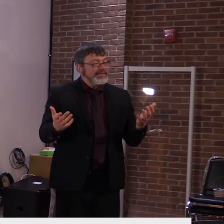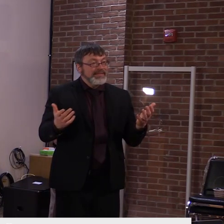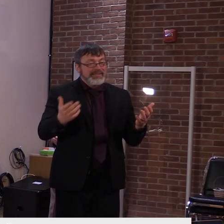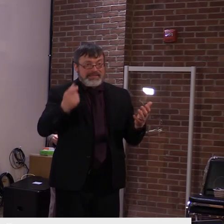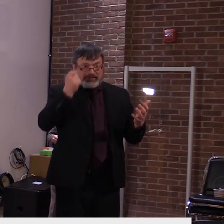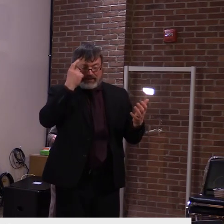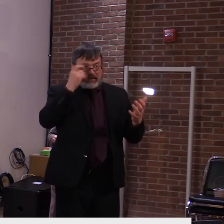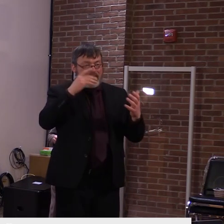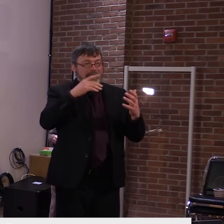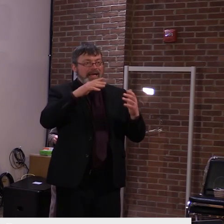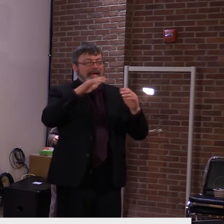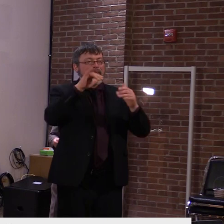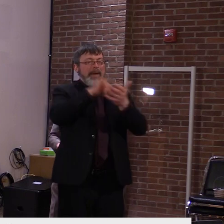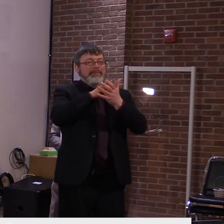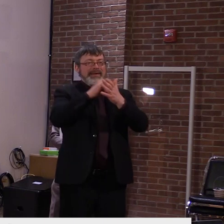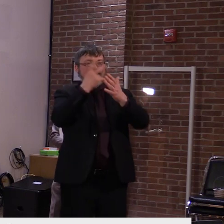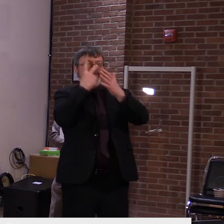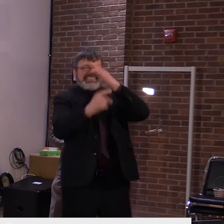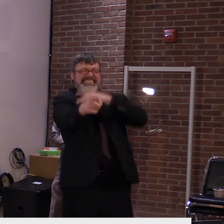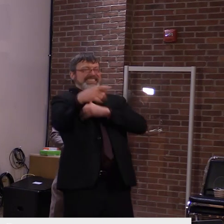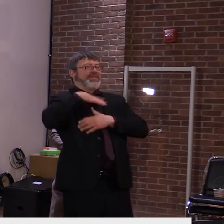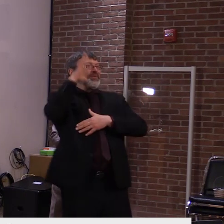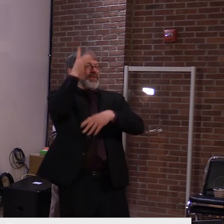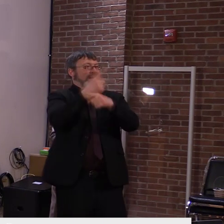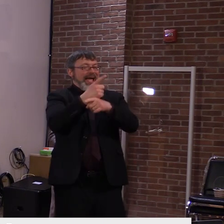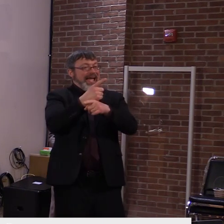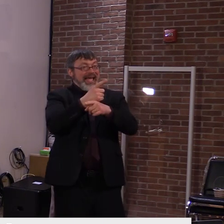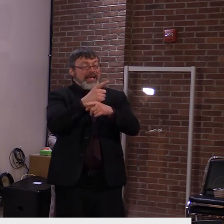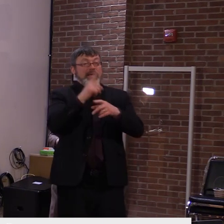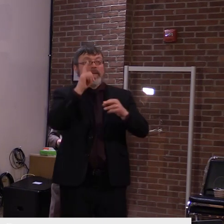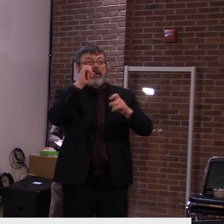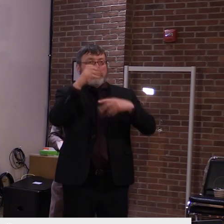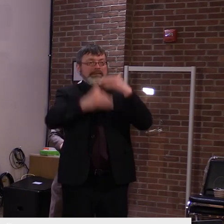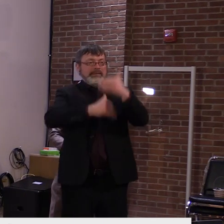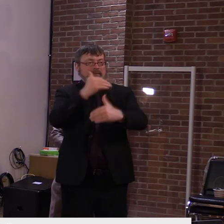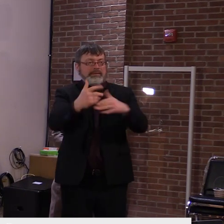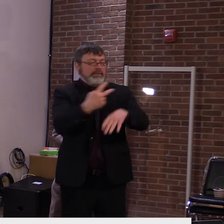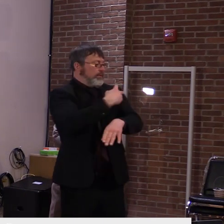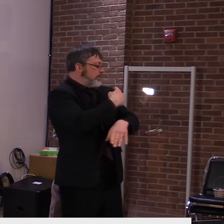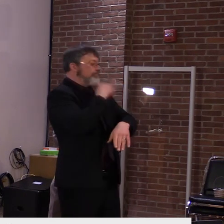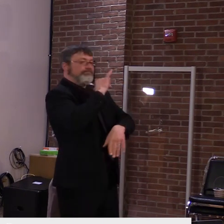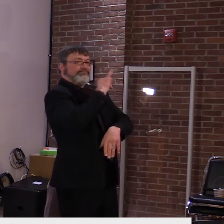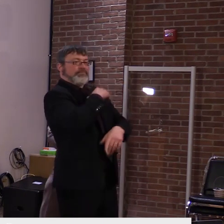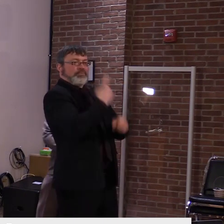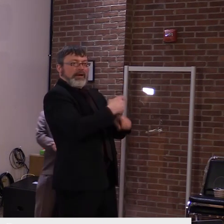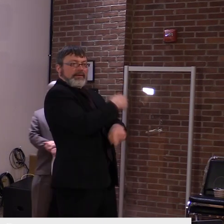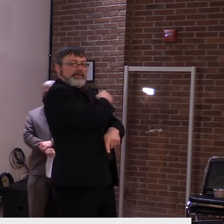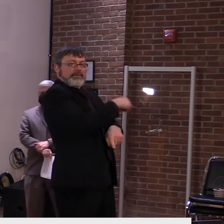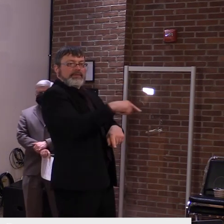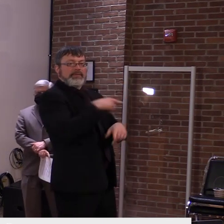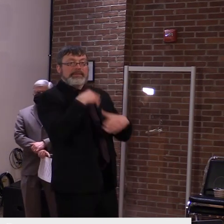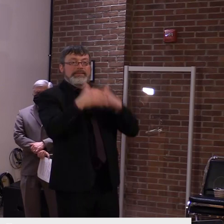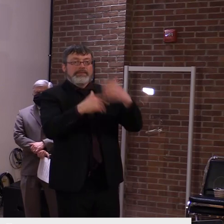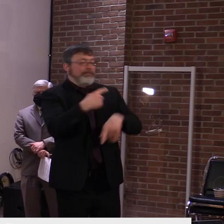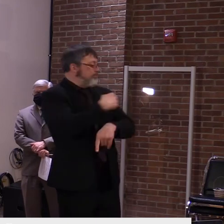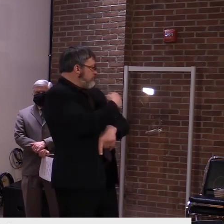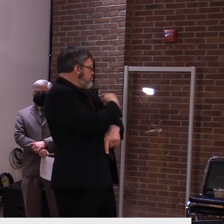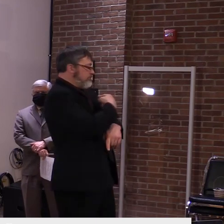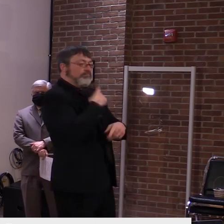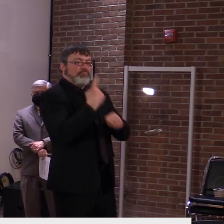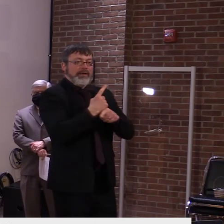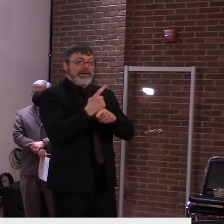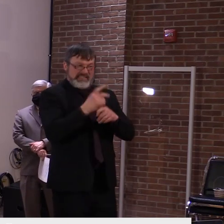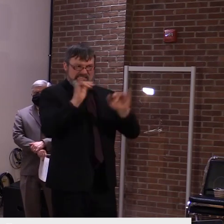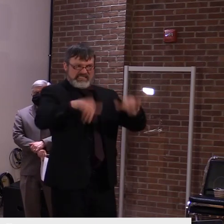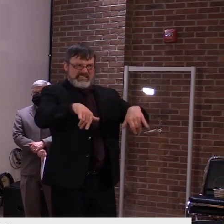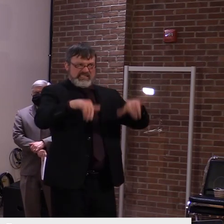very confident in what we've done. And I think the numbers back it up. And we'll continue to do what we think is right and take a